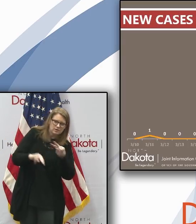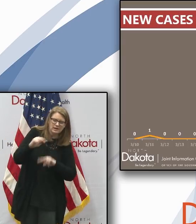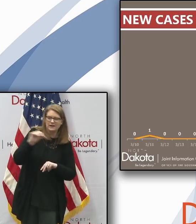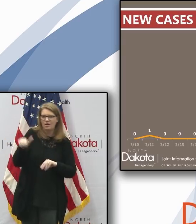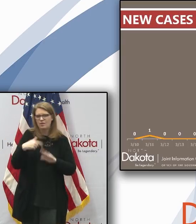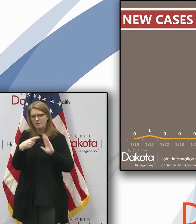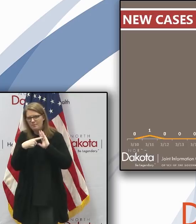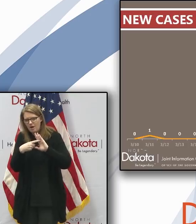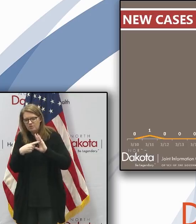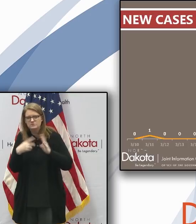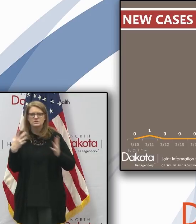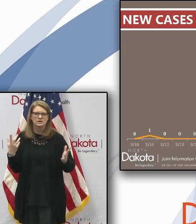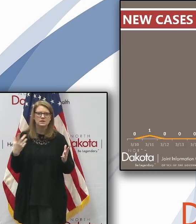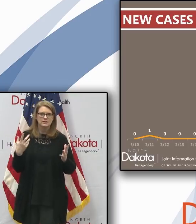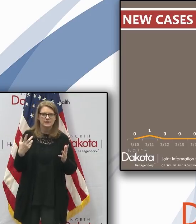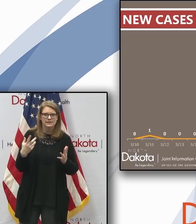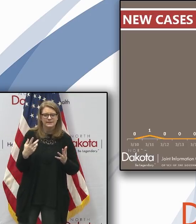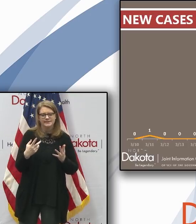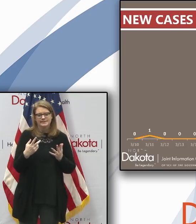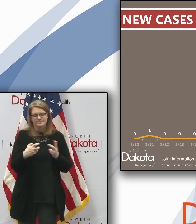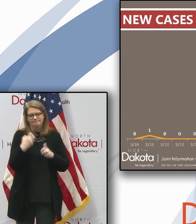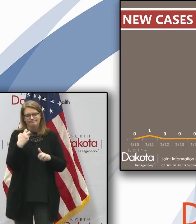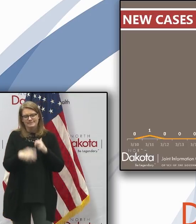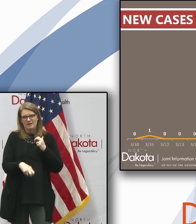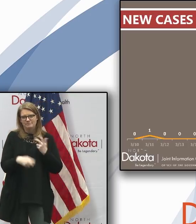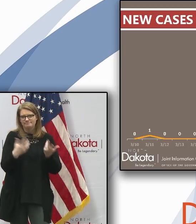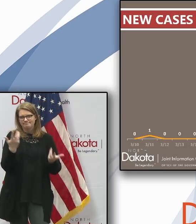done, it's hard to see